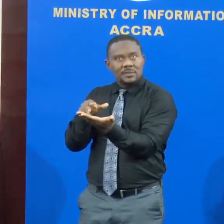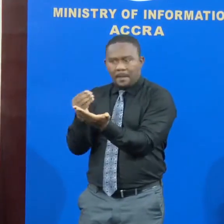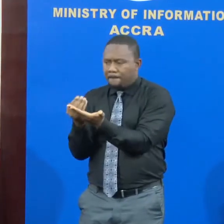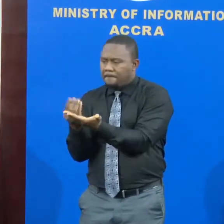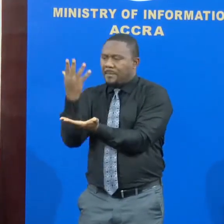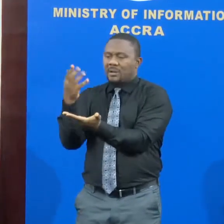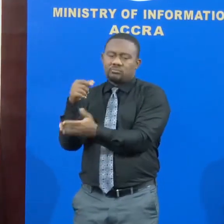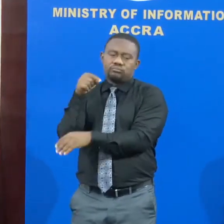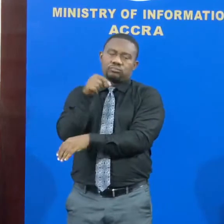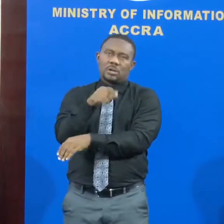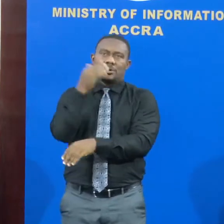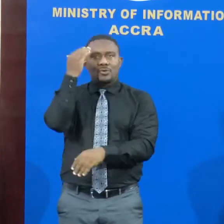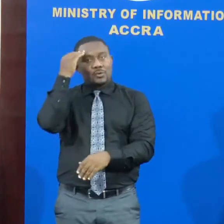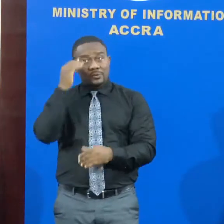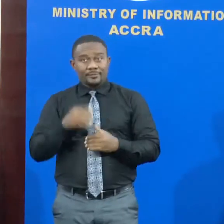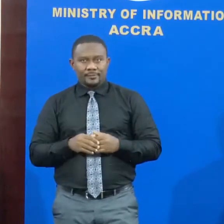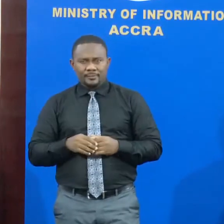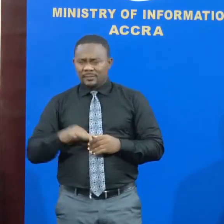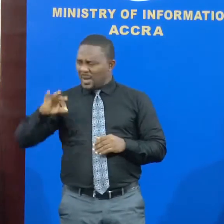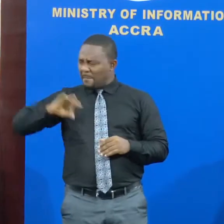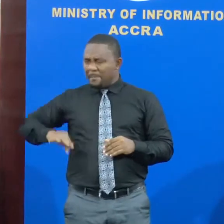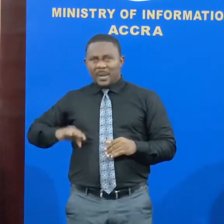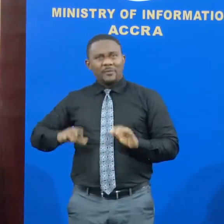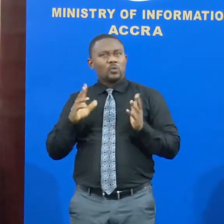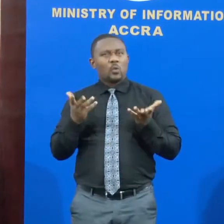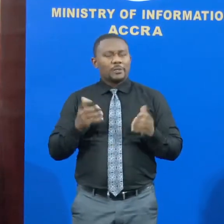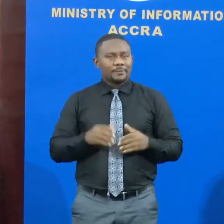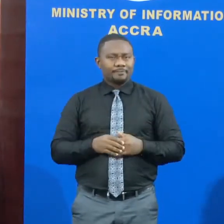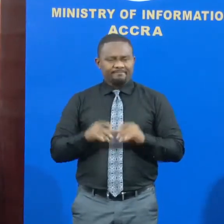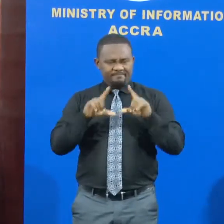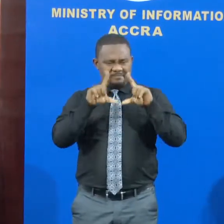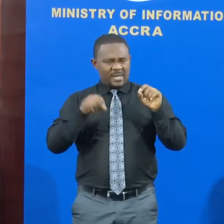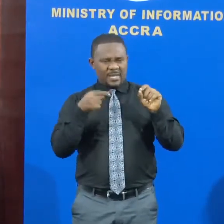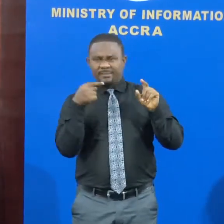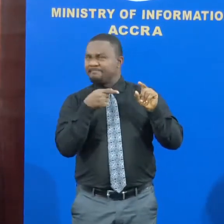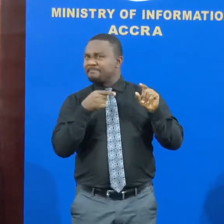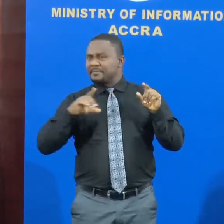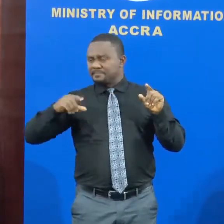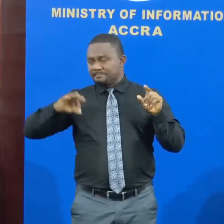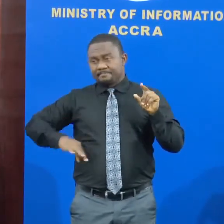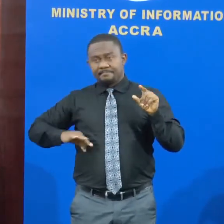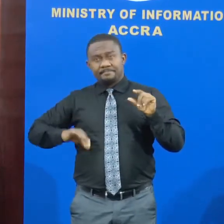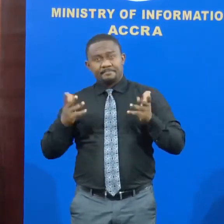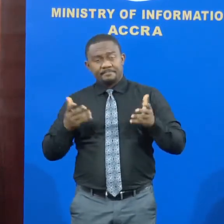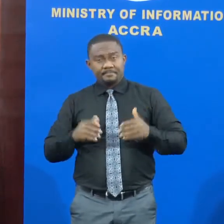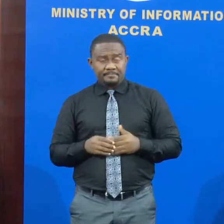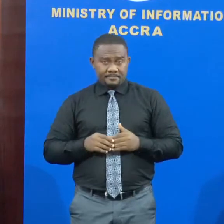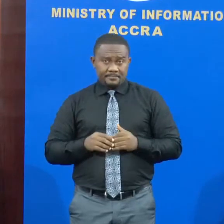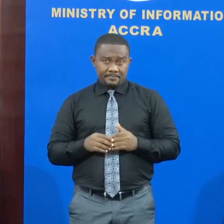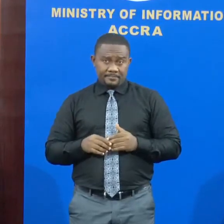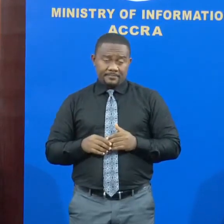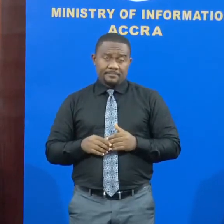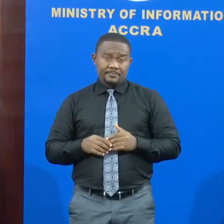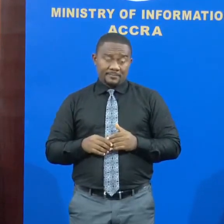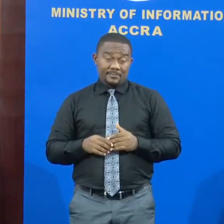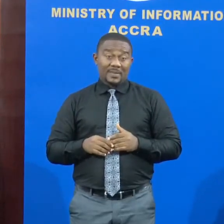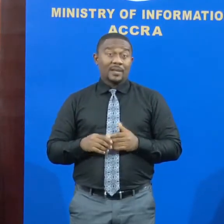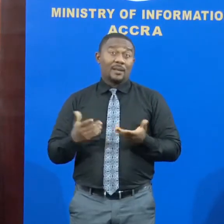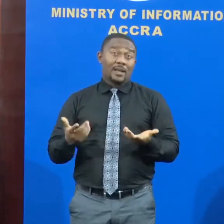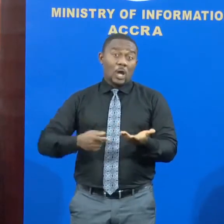potential benefits of the Ghana card are immense. Among other things, it will result in the elimination of cost